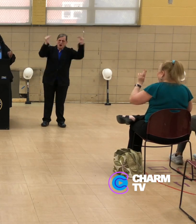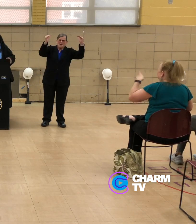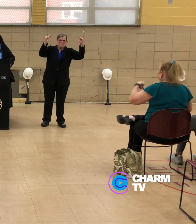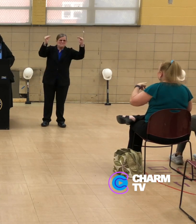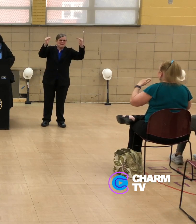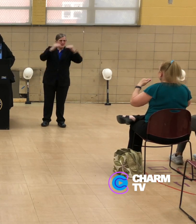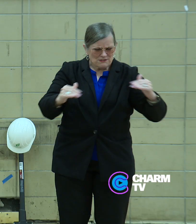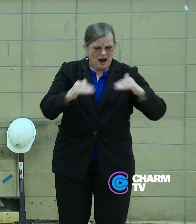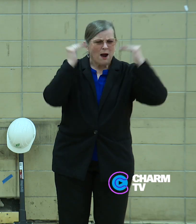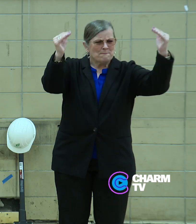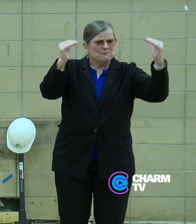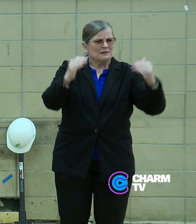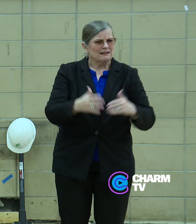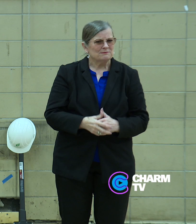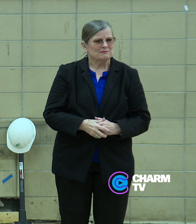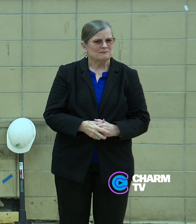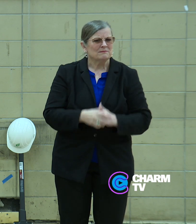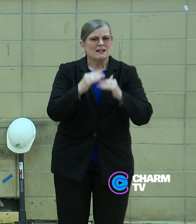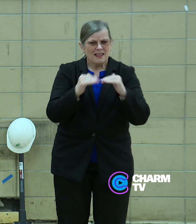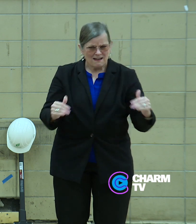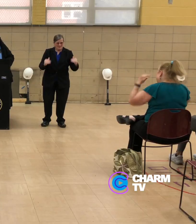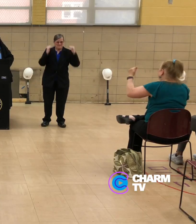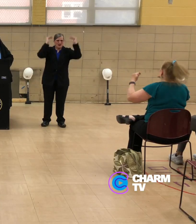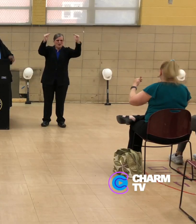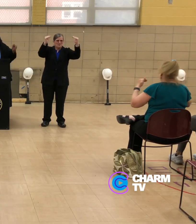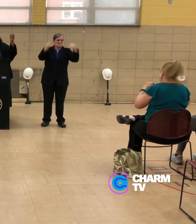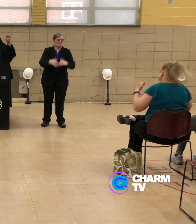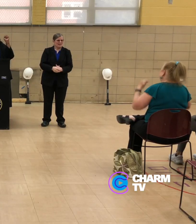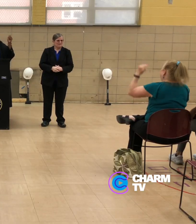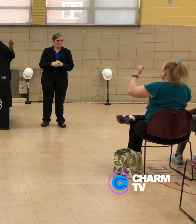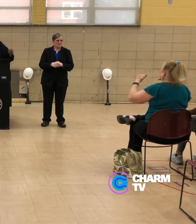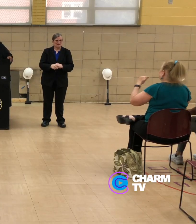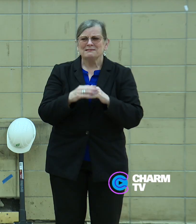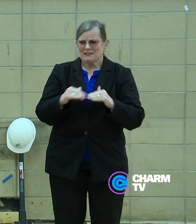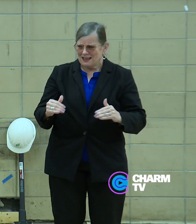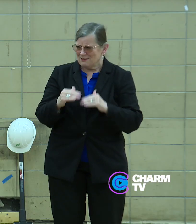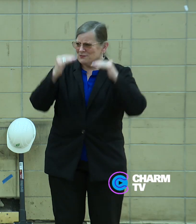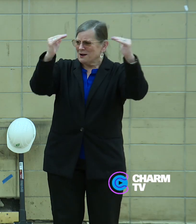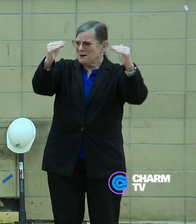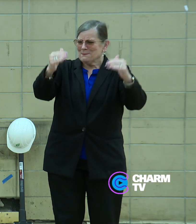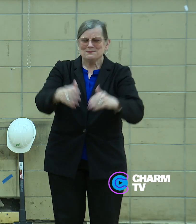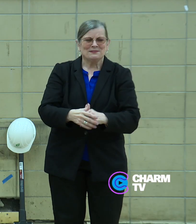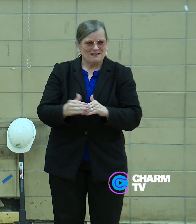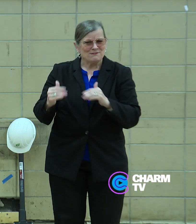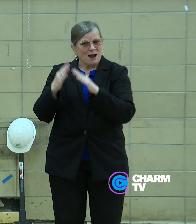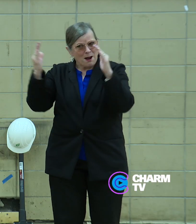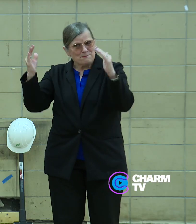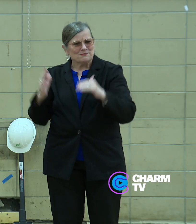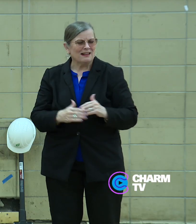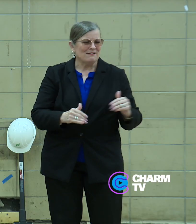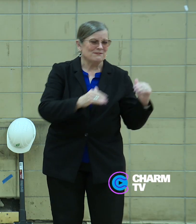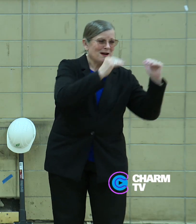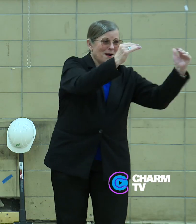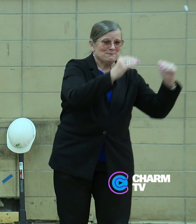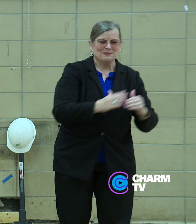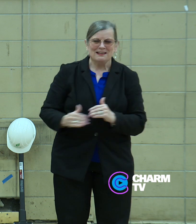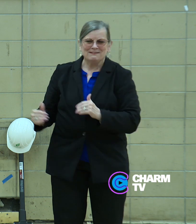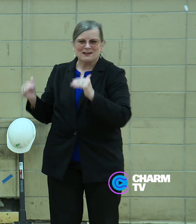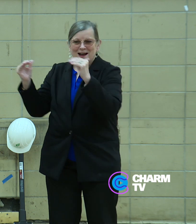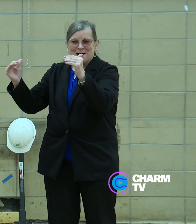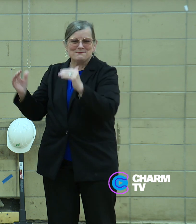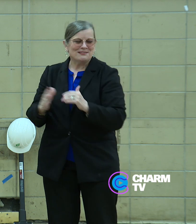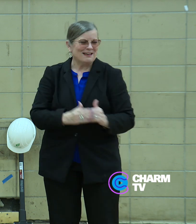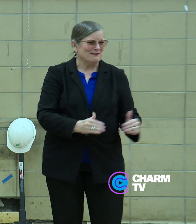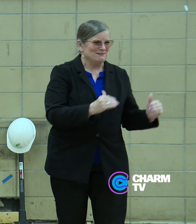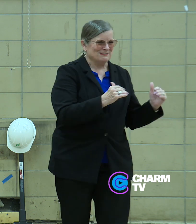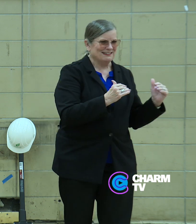Level up! Level up! Level up! Level up! Level up! Level up, Park Lane,